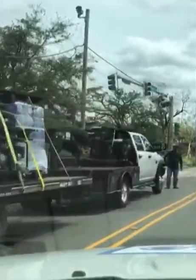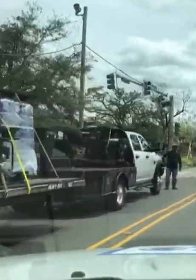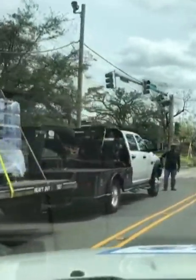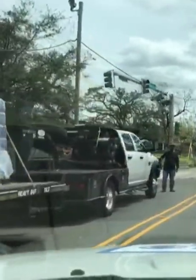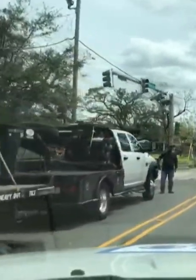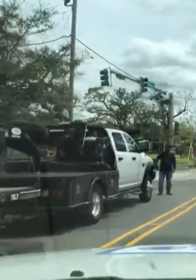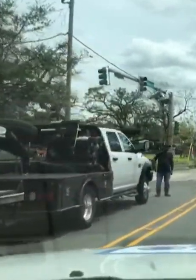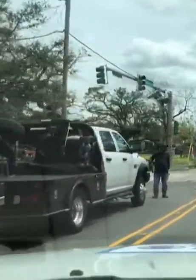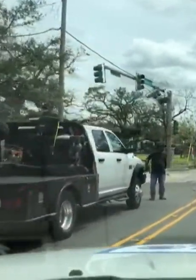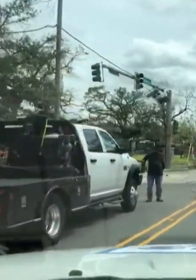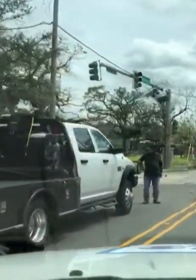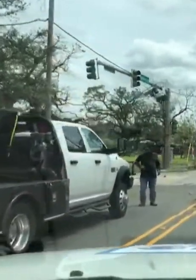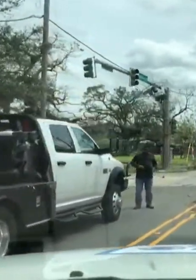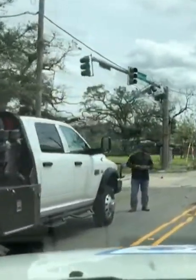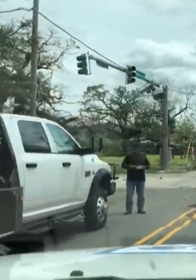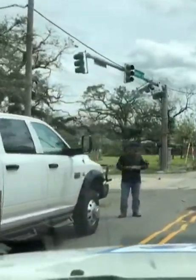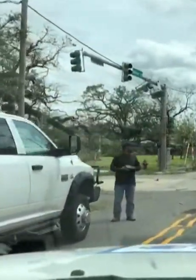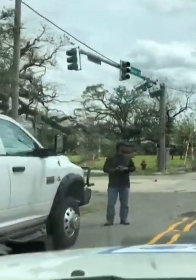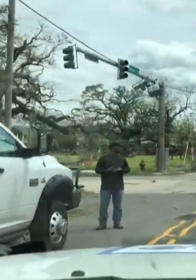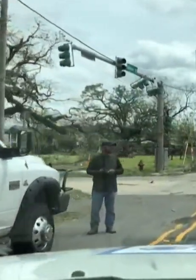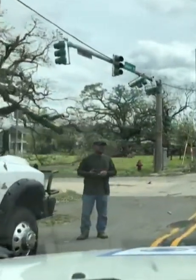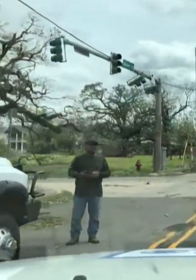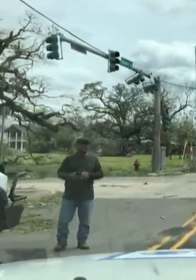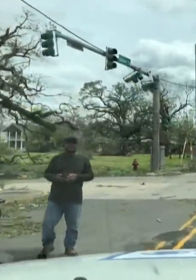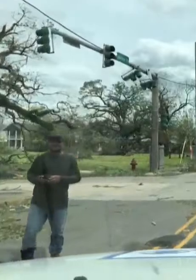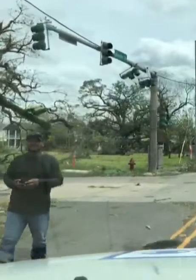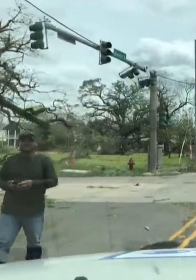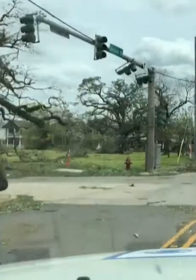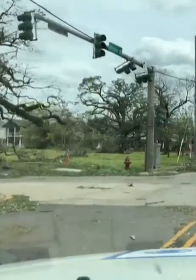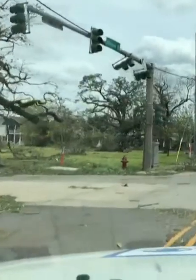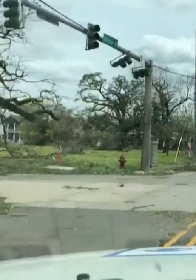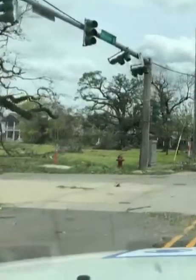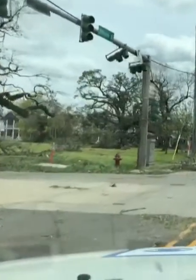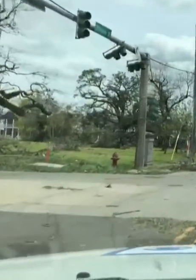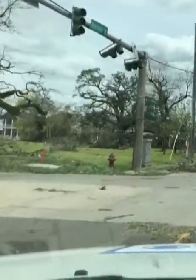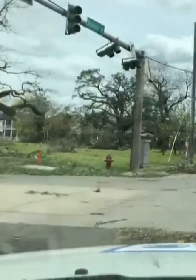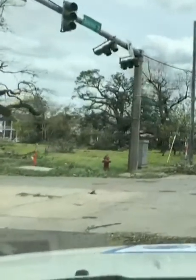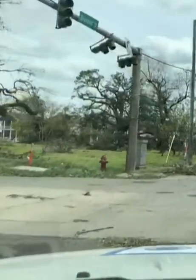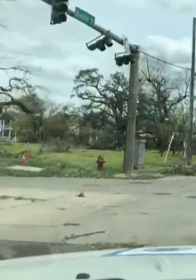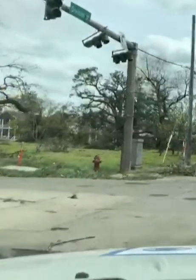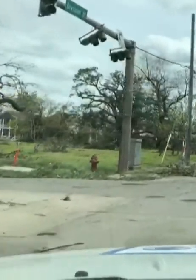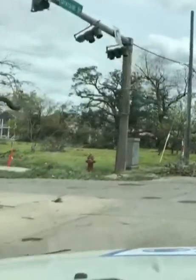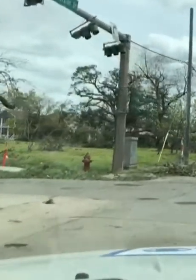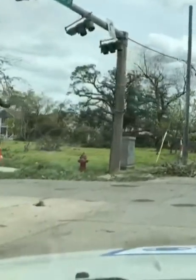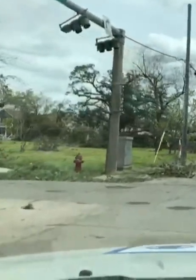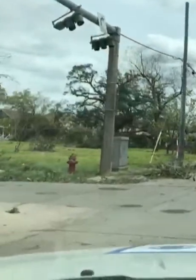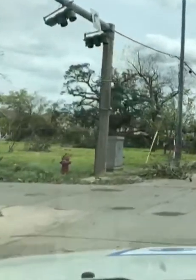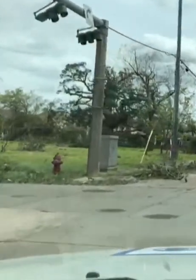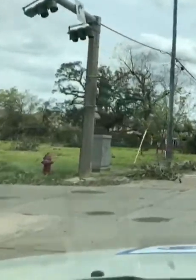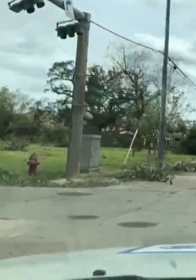Now passing KPLC, the NBC affiliate here in Lake Charles.